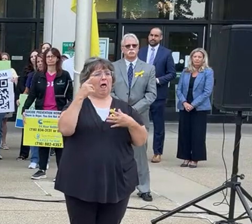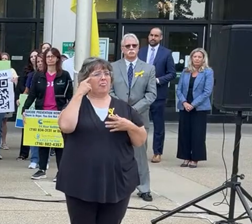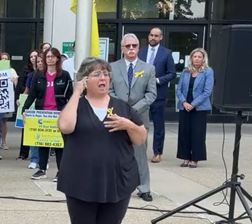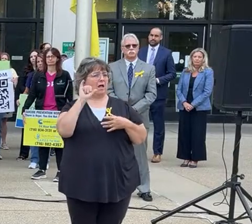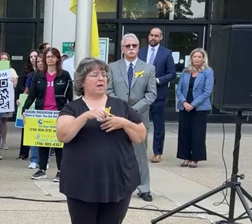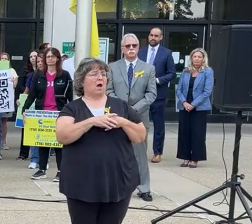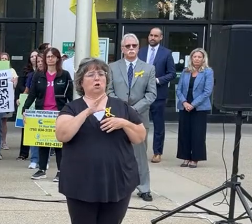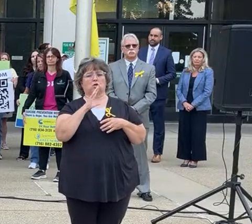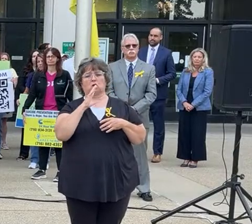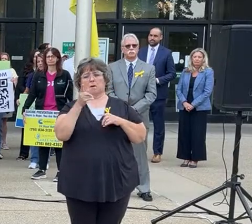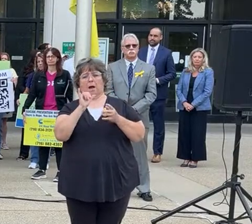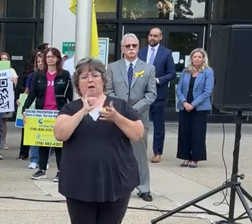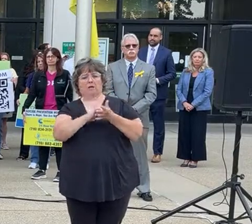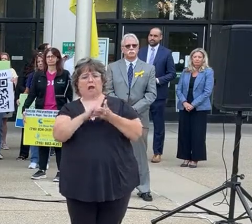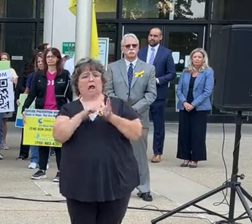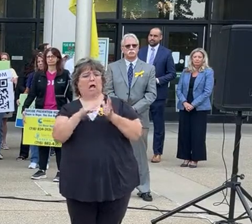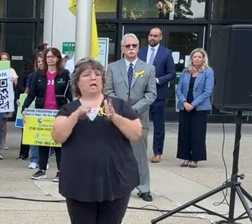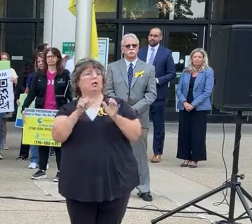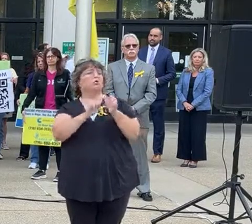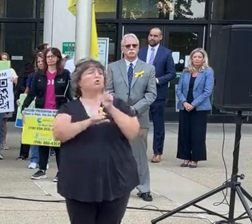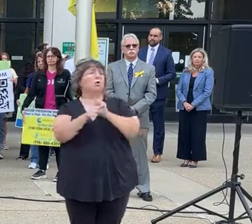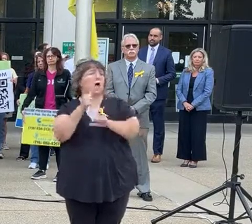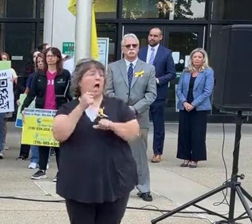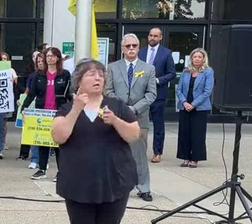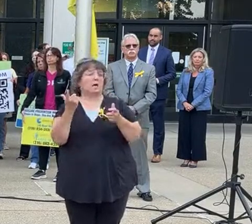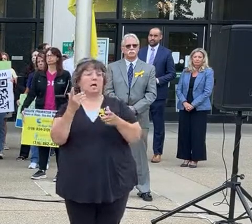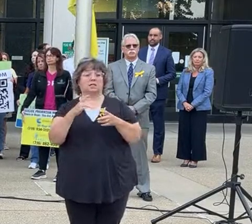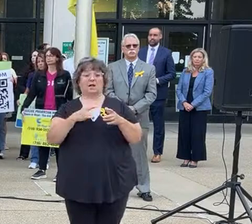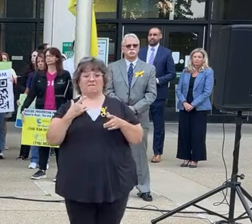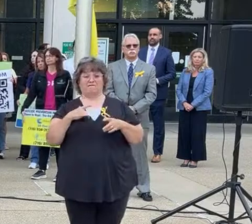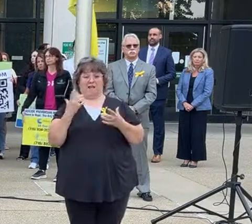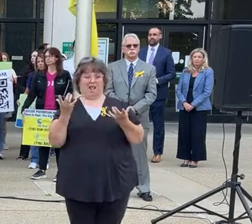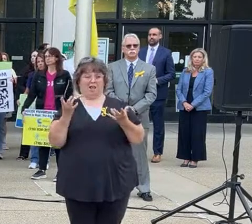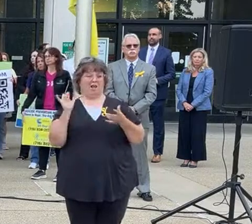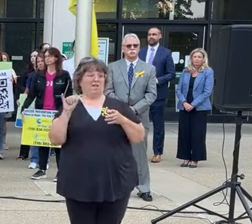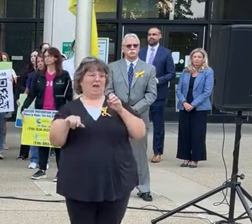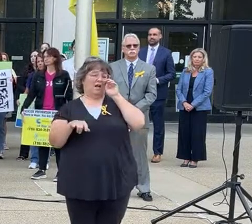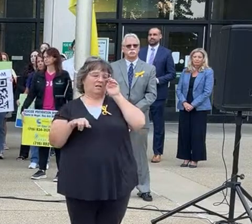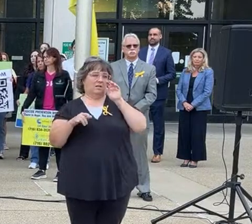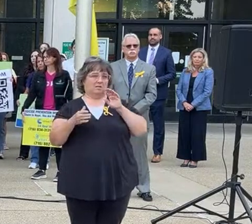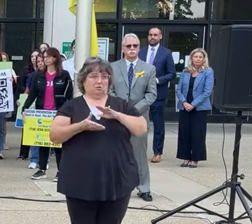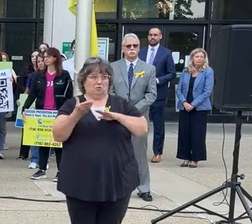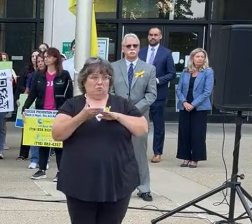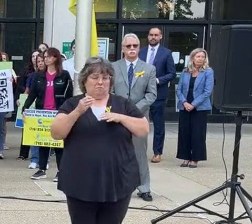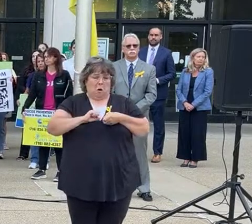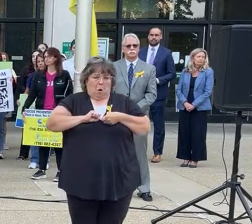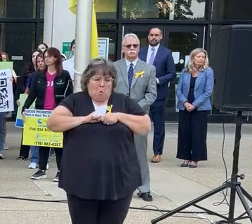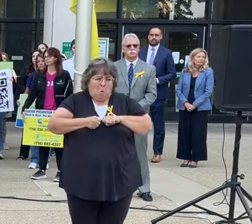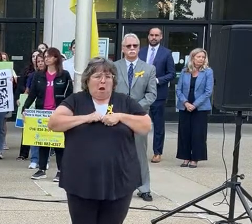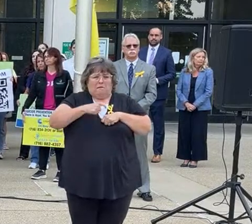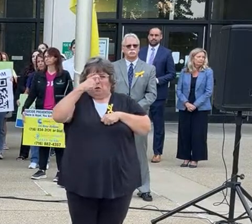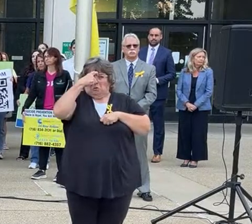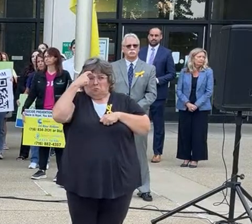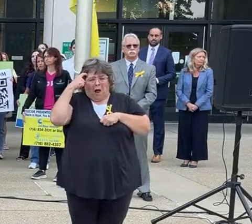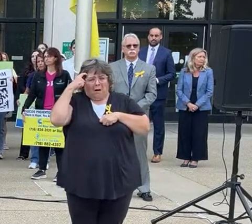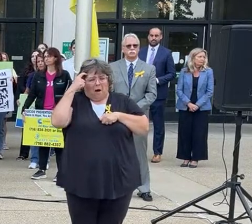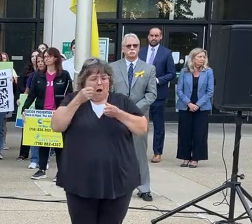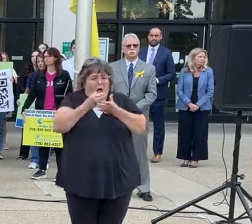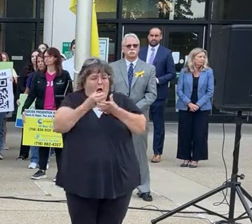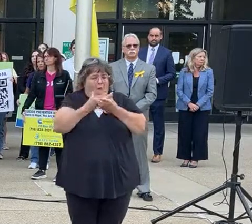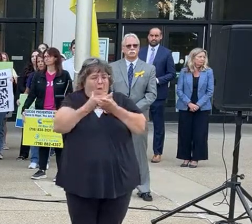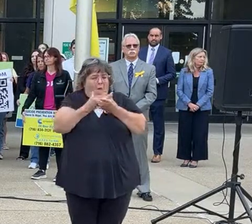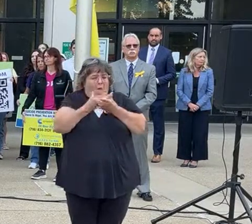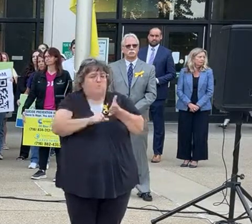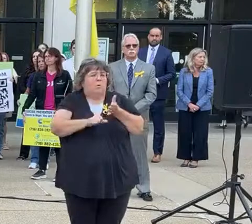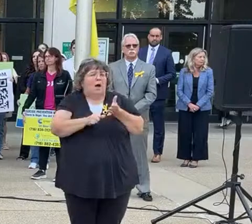about suicide, some feeling that is driven by deep grief and trauma that a loss from suicide